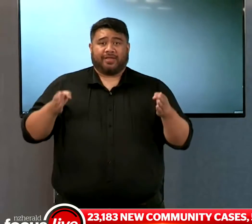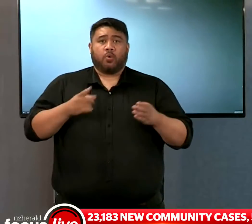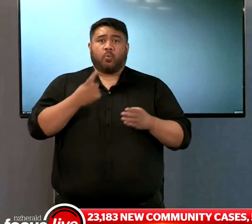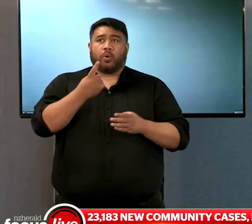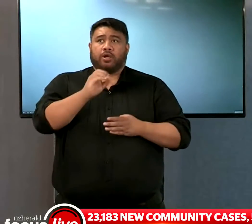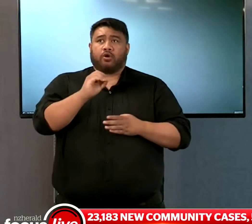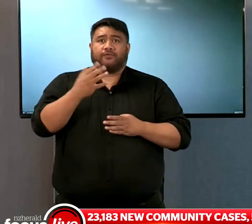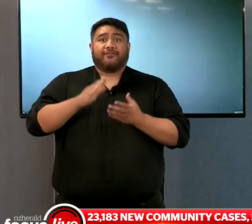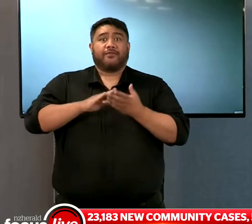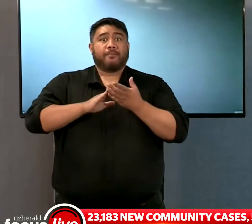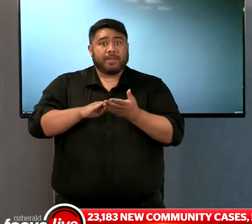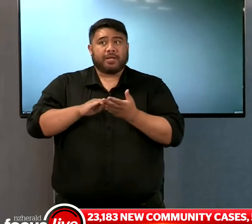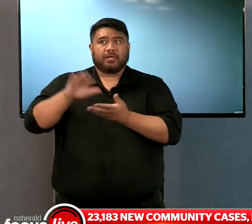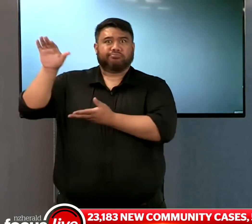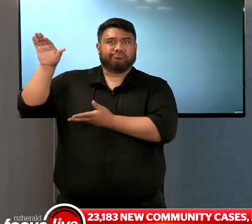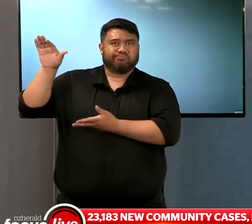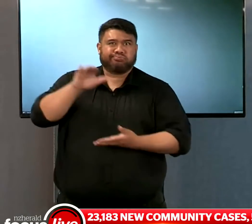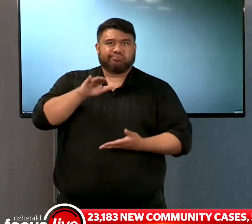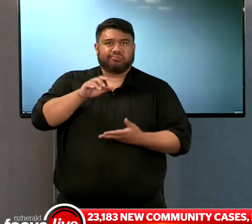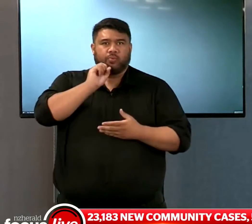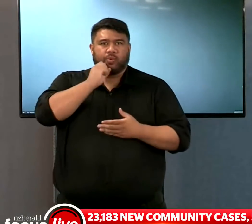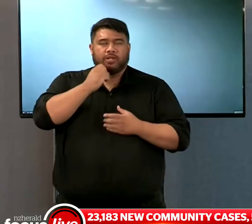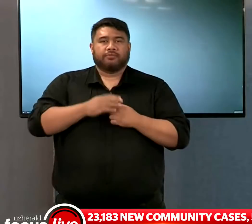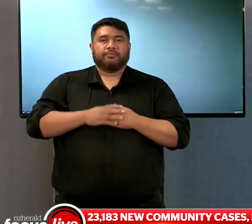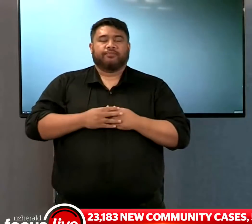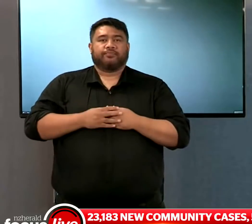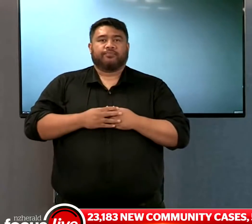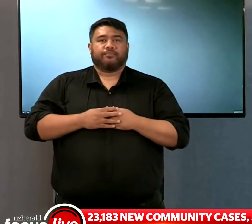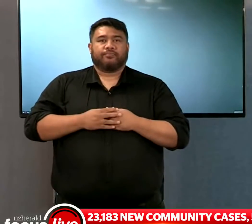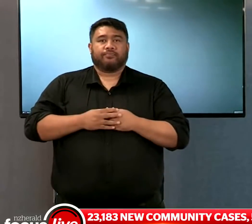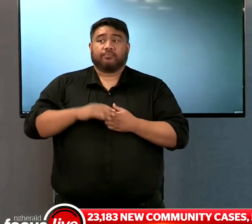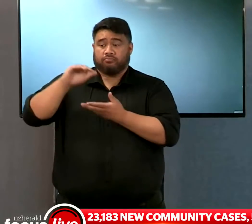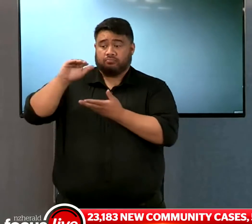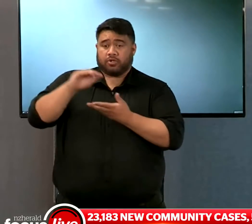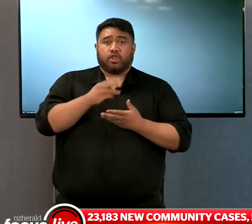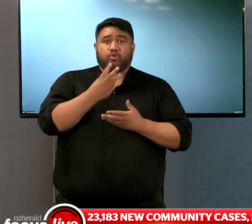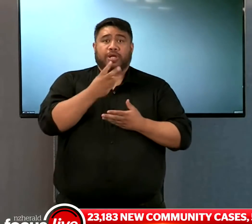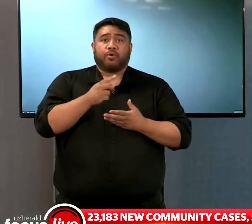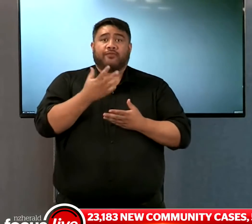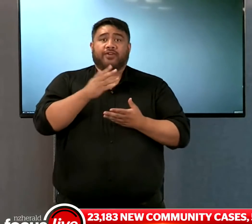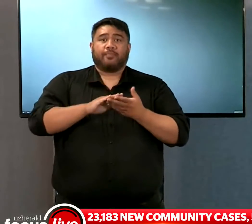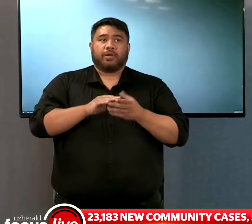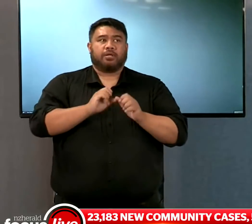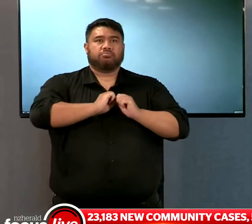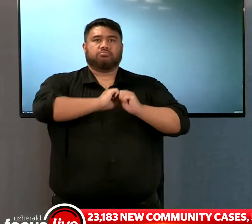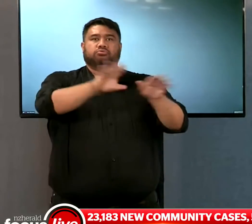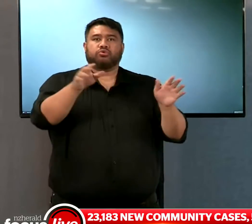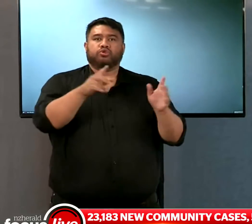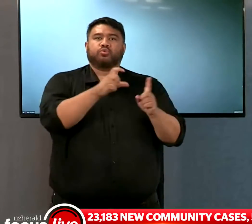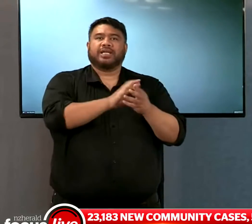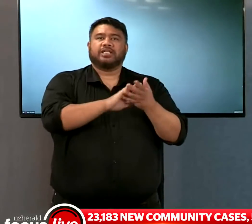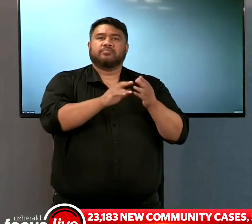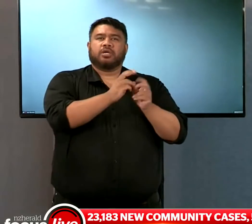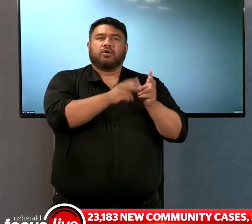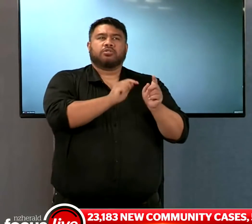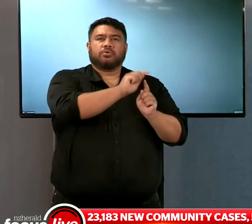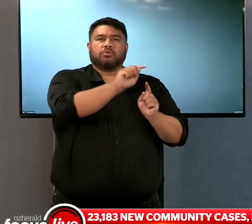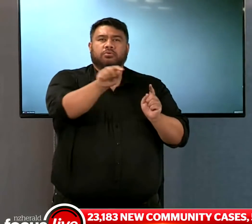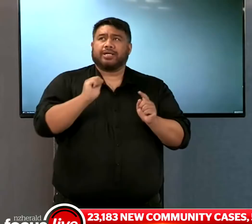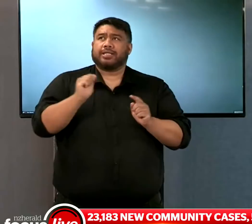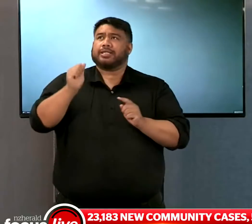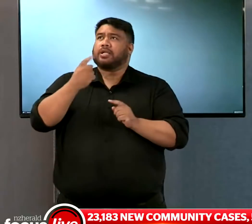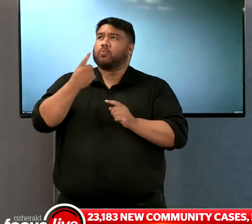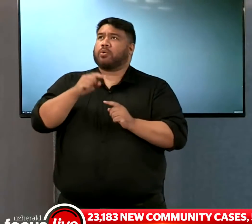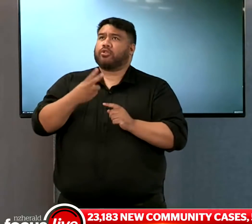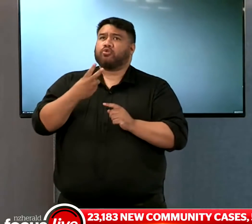March. Another 3.5 million have been sent out to our DHBs today, and yesterday we had 1.3 million distributed out